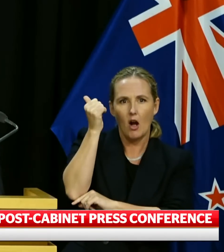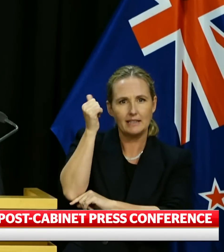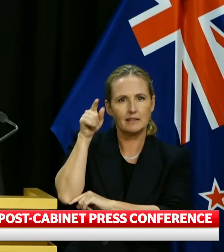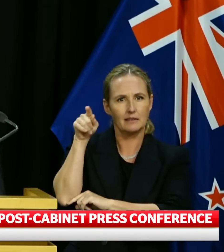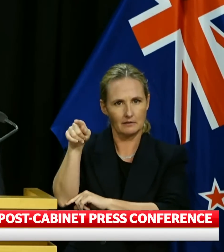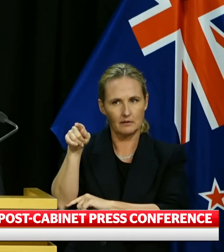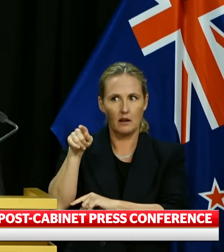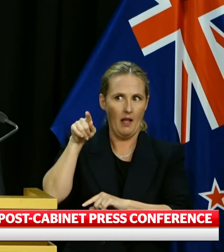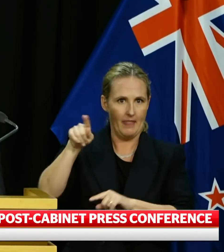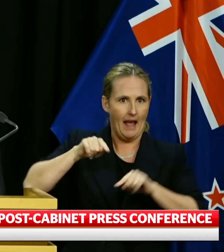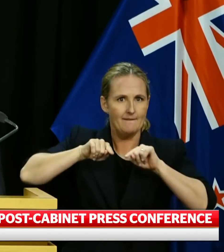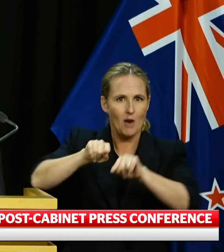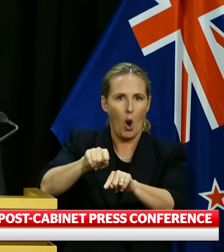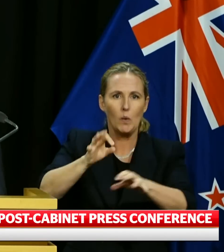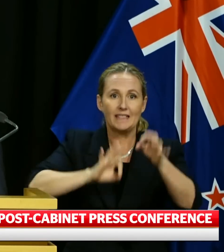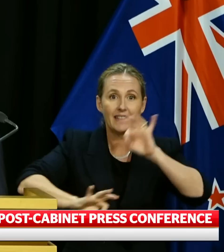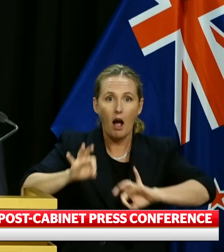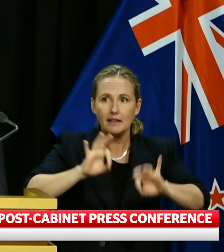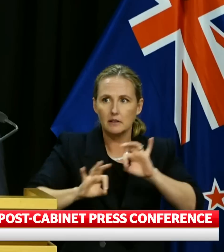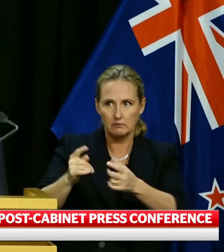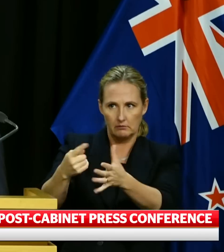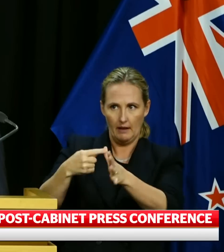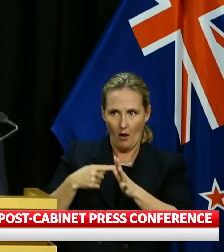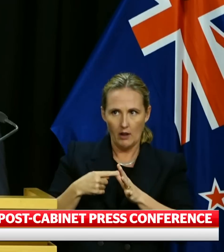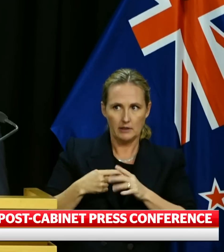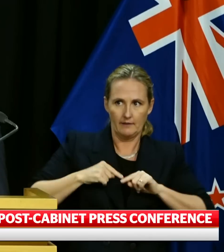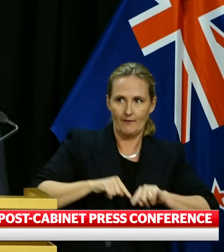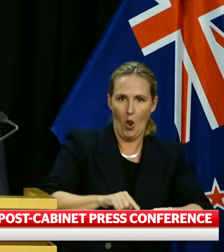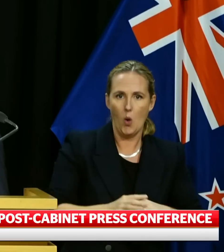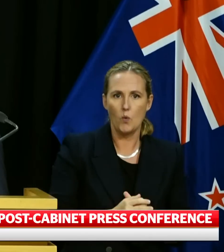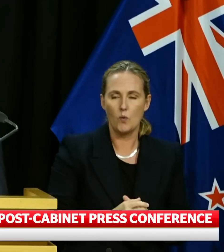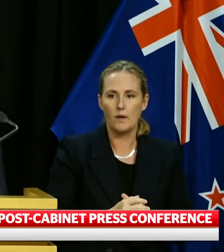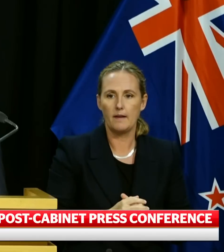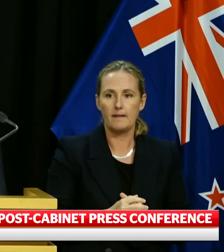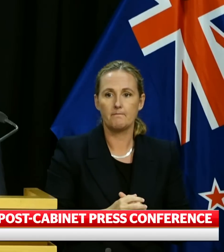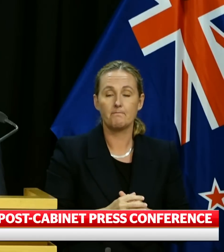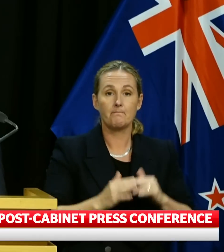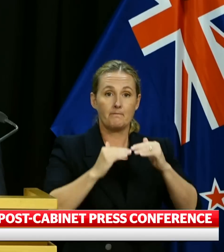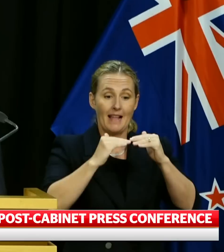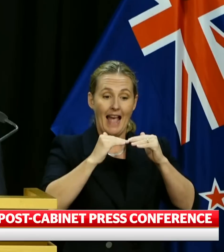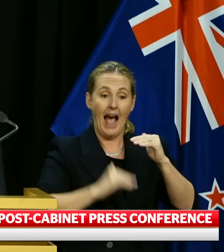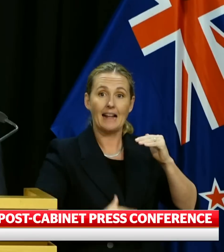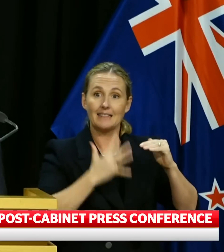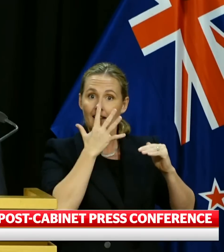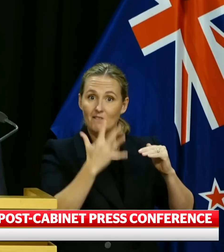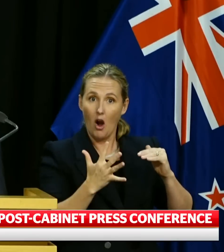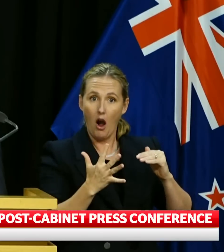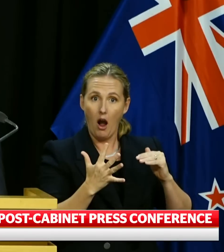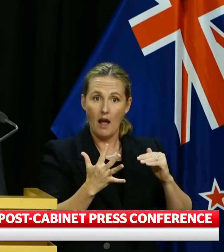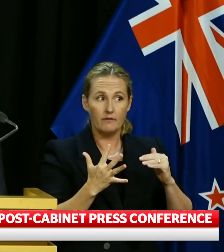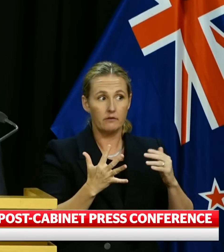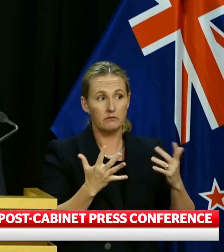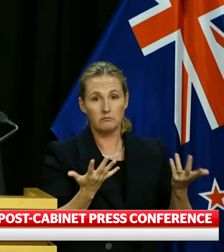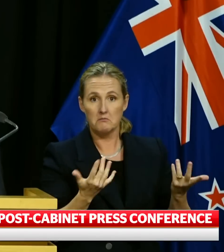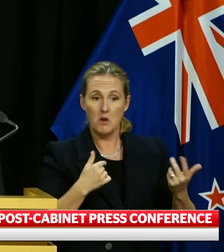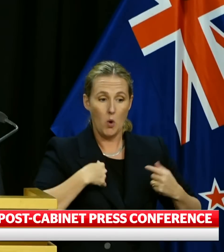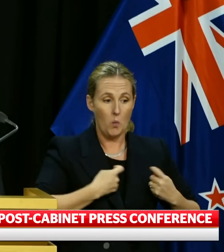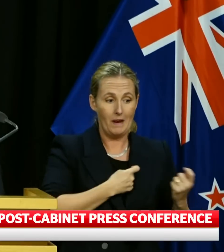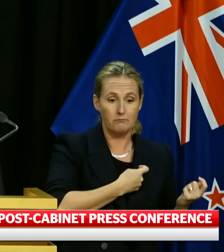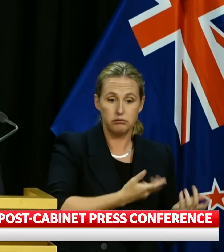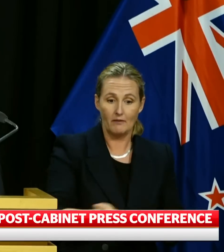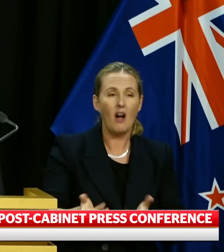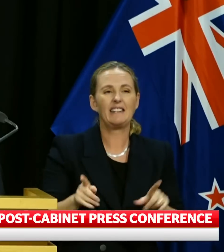the science. Our vaccination availability for under 5-year-olds is broadly in line with other countries that we